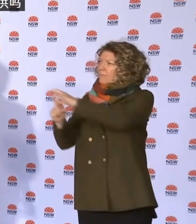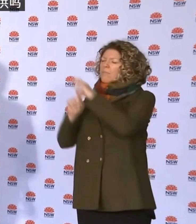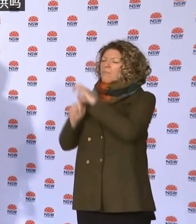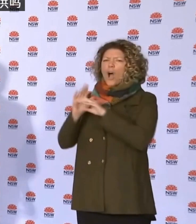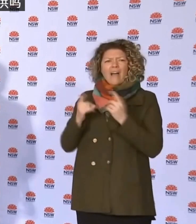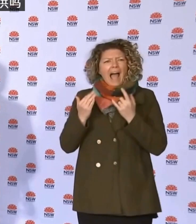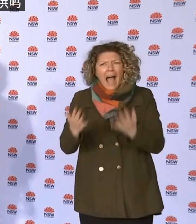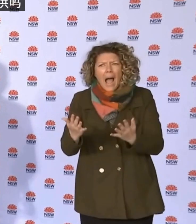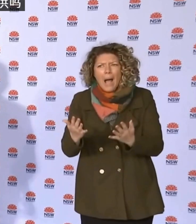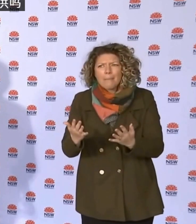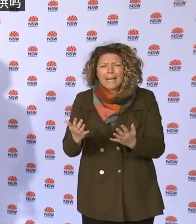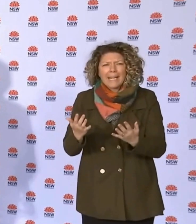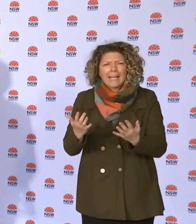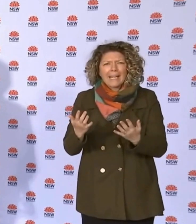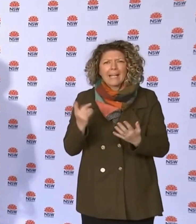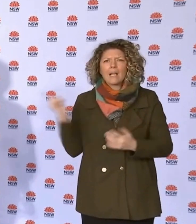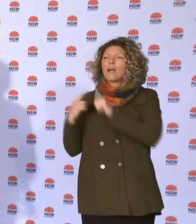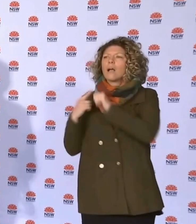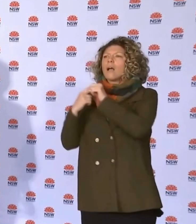later? Okay,